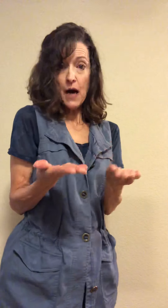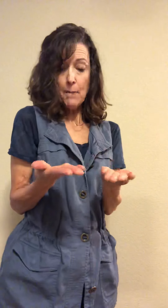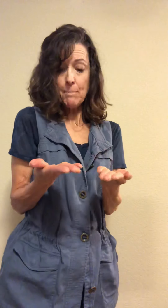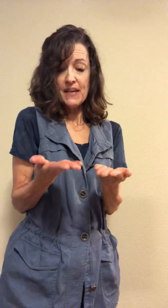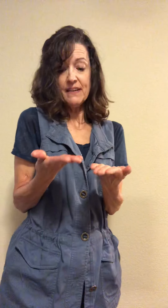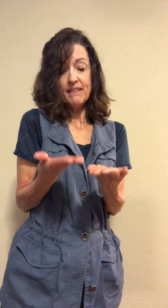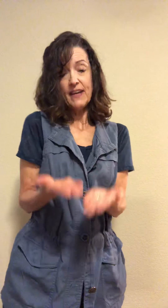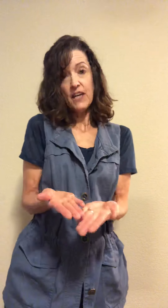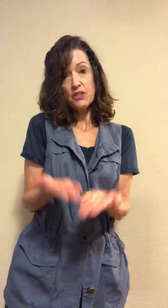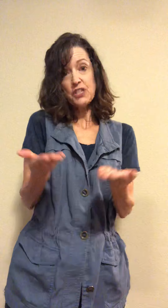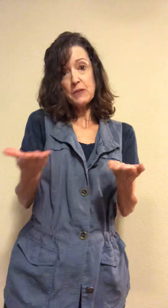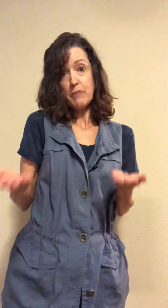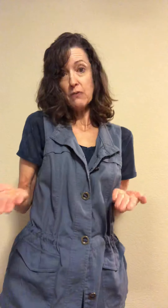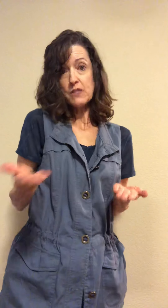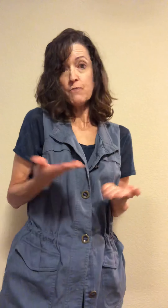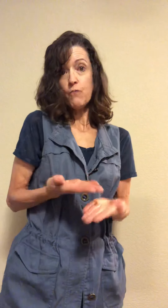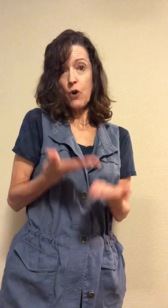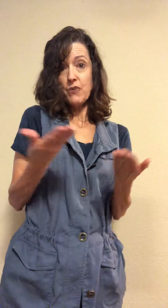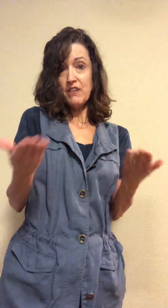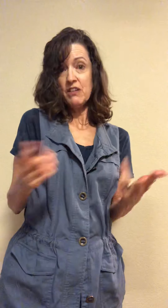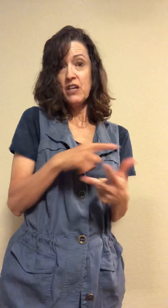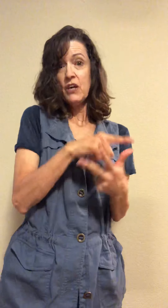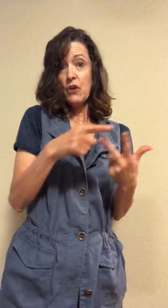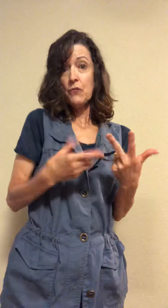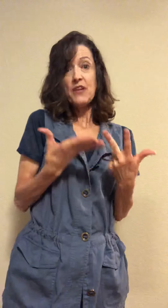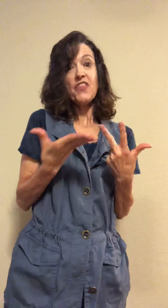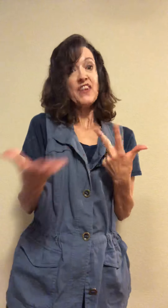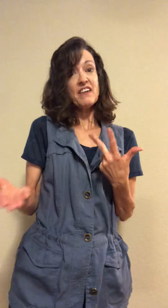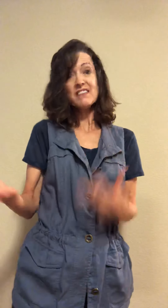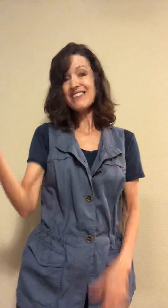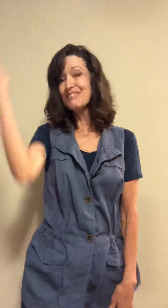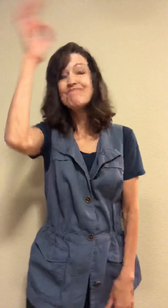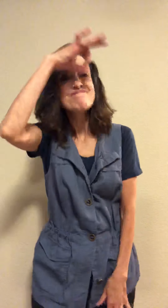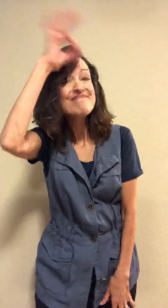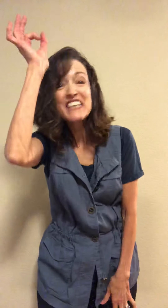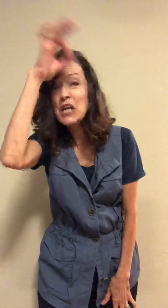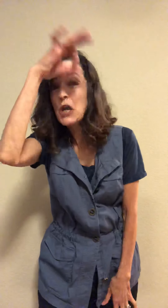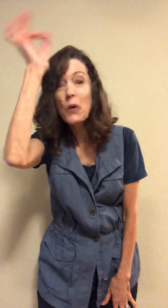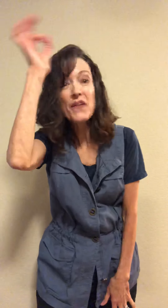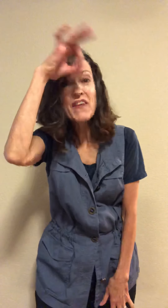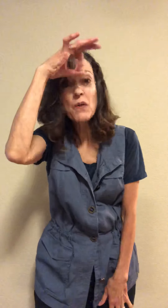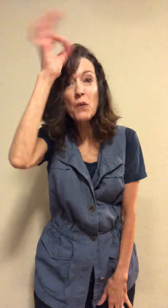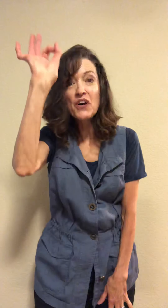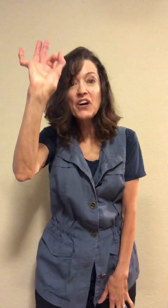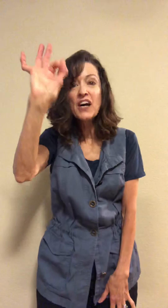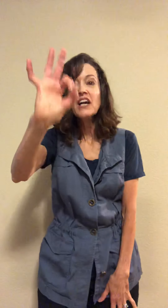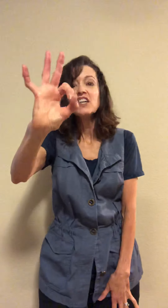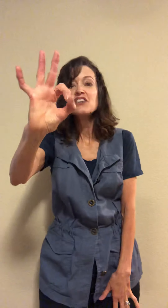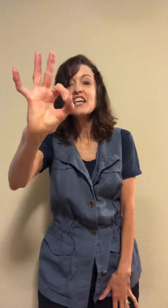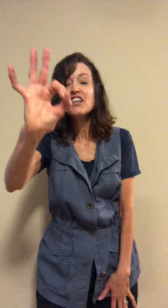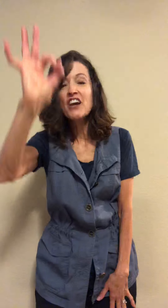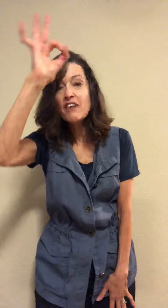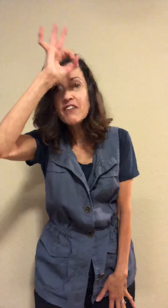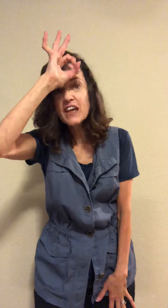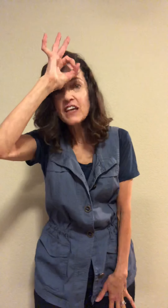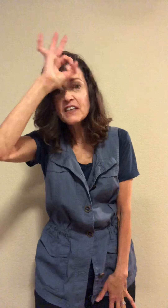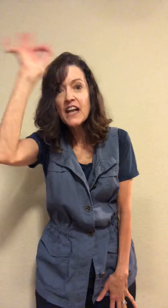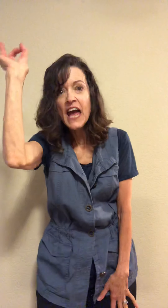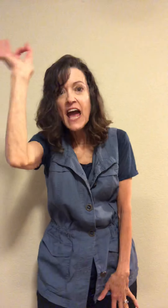up, and you just bounce them forward. 3 things, didn't know what they were. You take your F hand, and